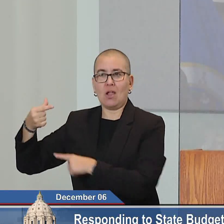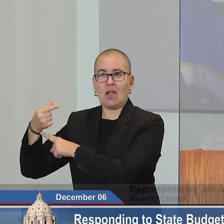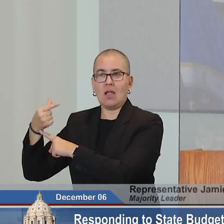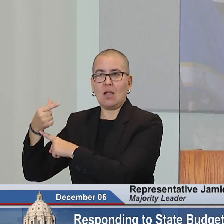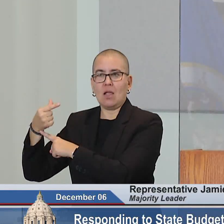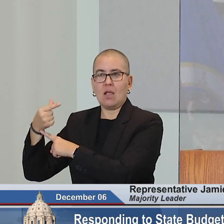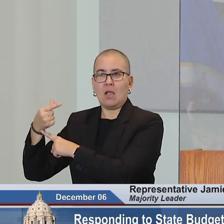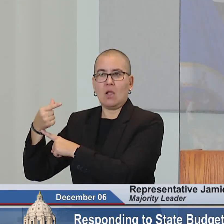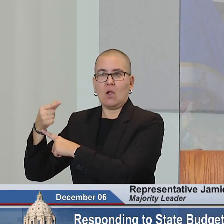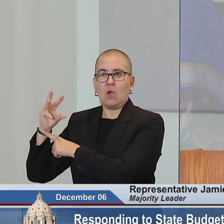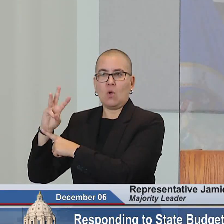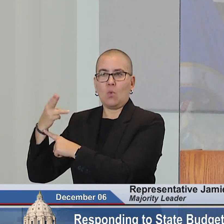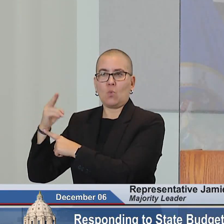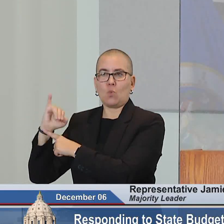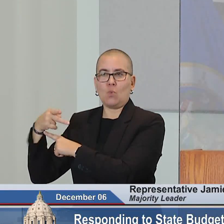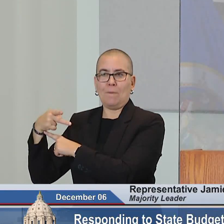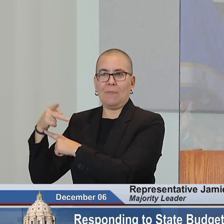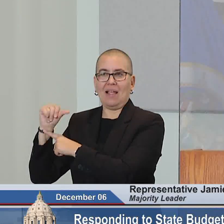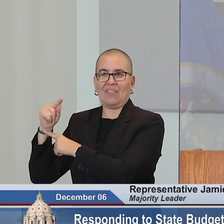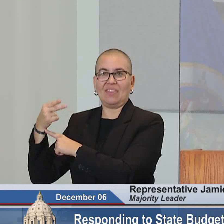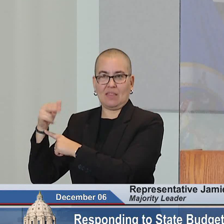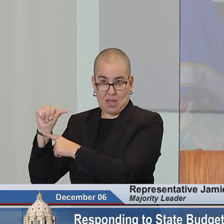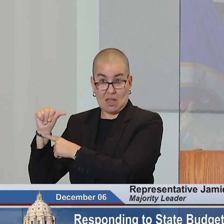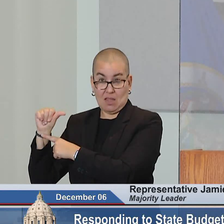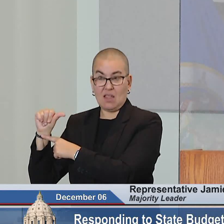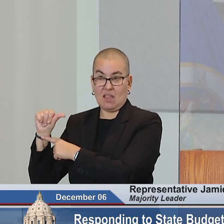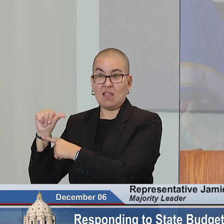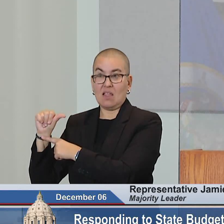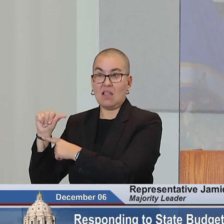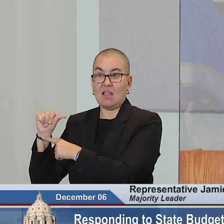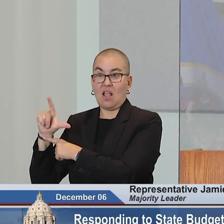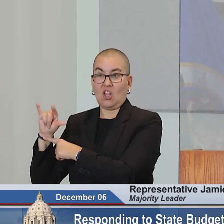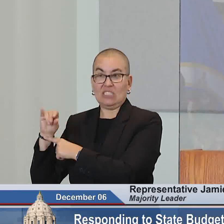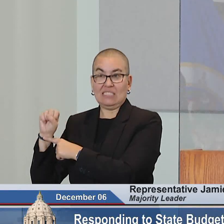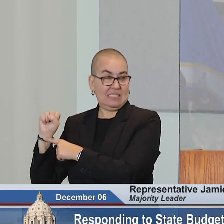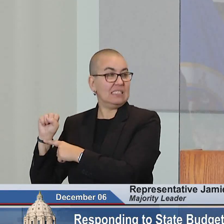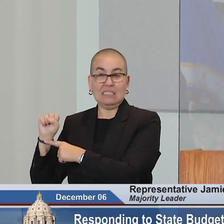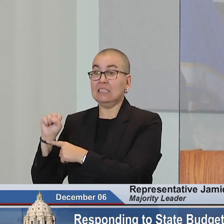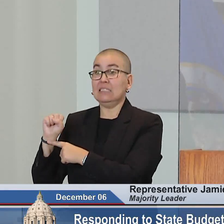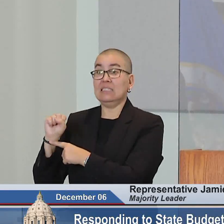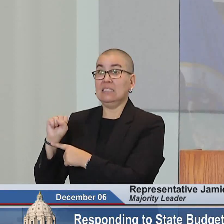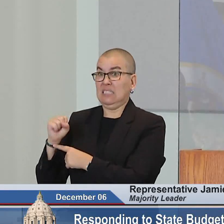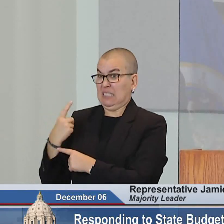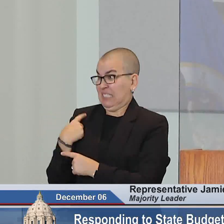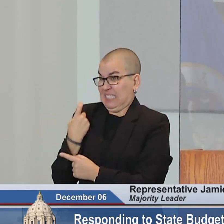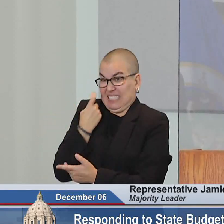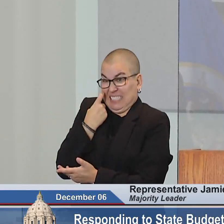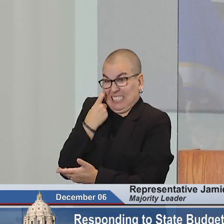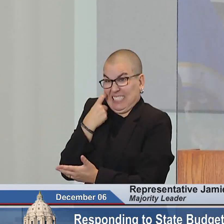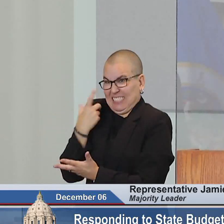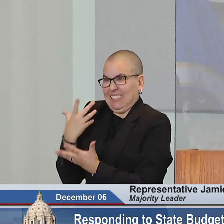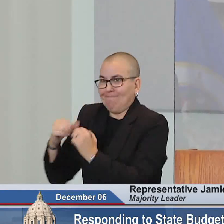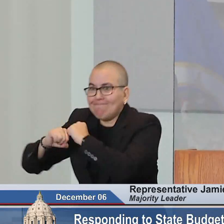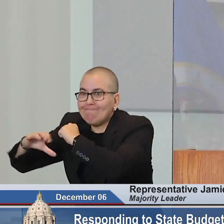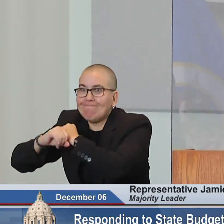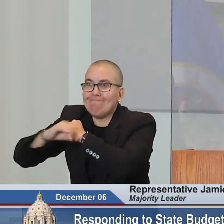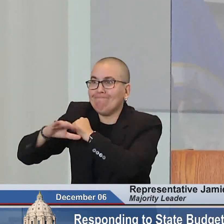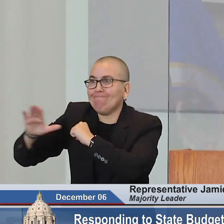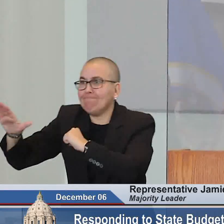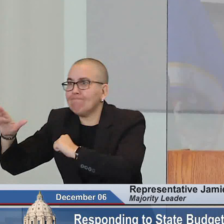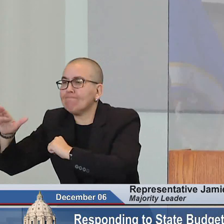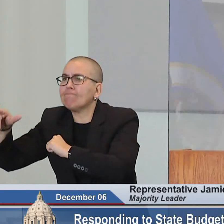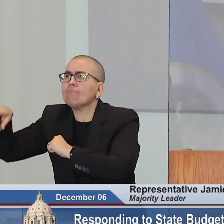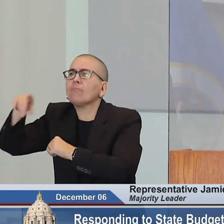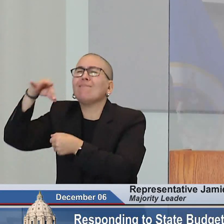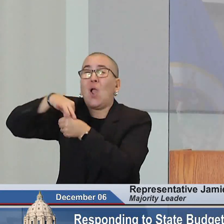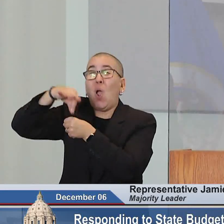Hollins. And we just came off the campaign trail, and we heard loud and clear from Minnesotans their concerns for their families, for